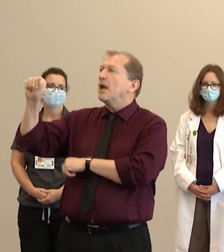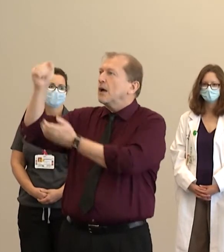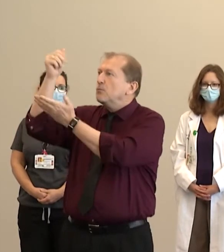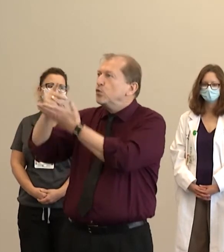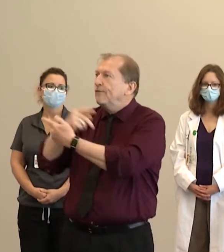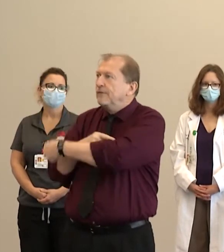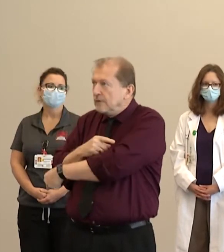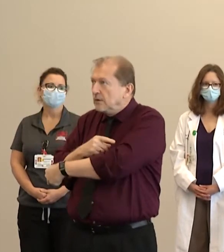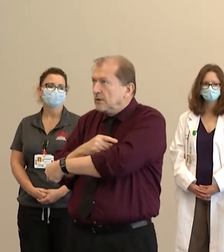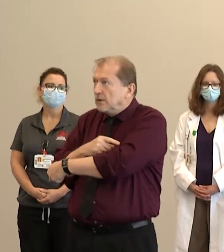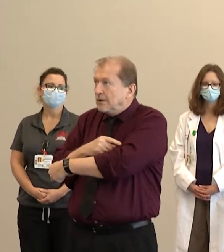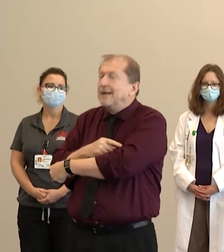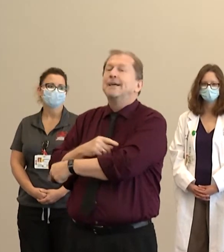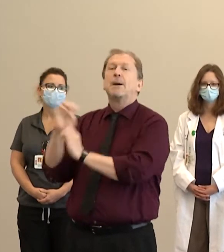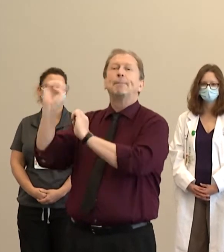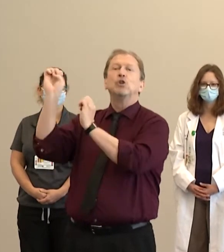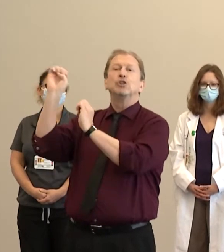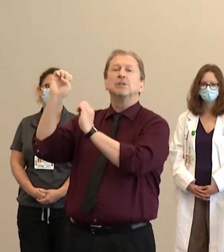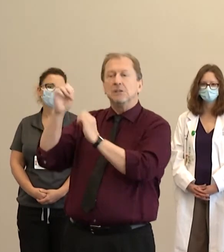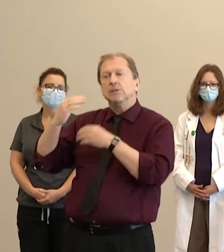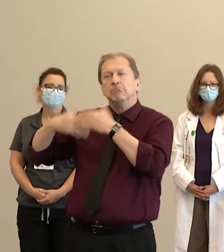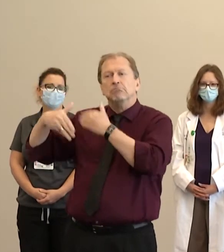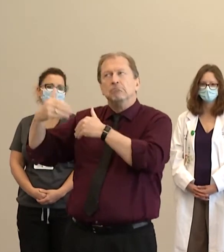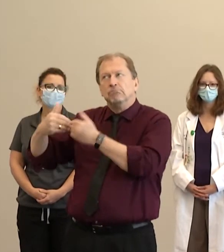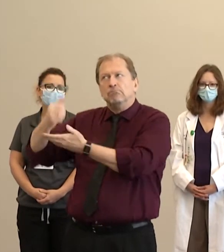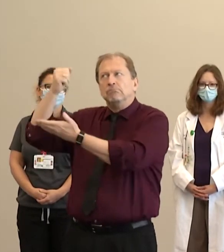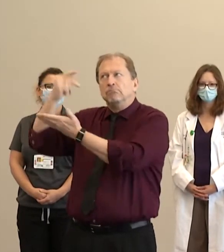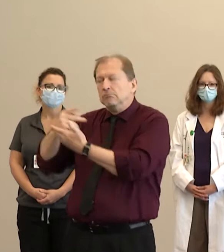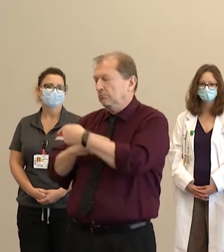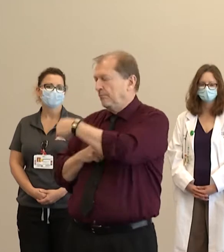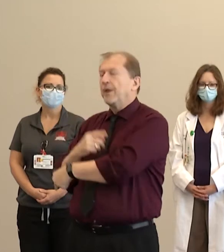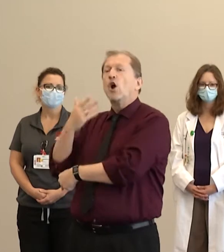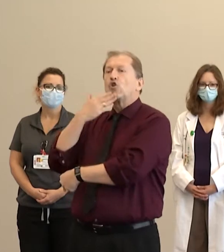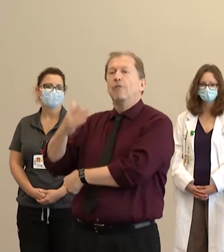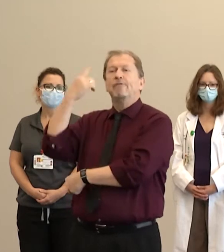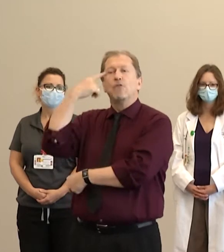and optimized for COVID-19 patients.